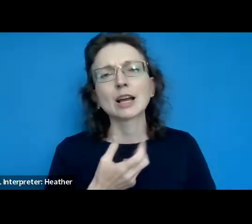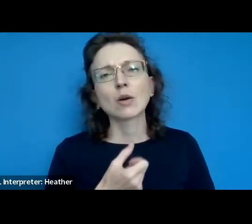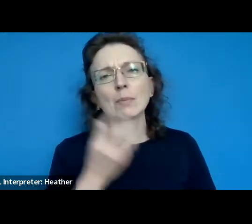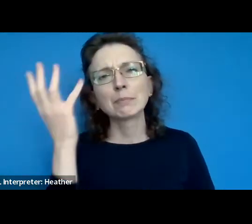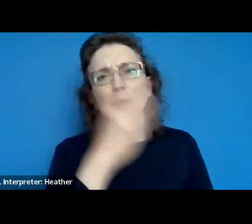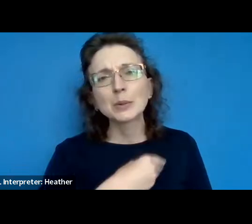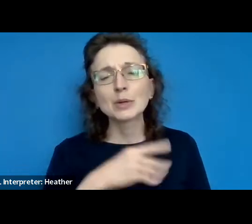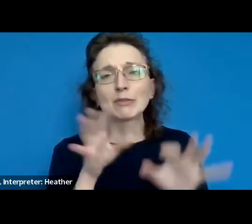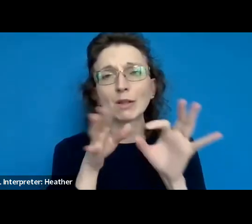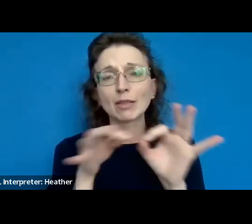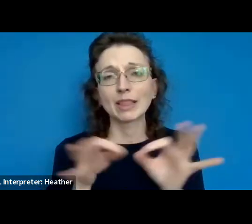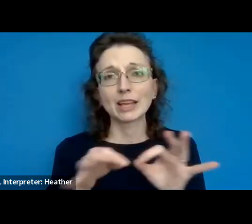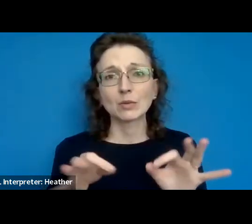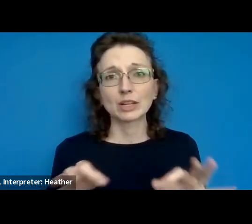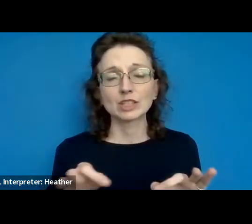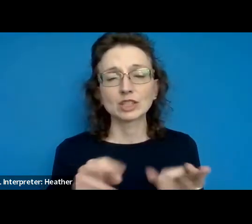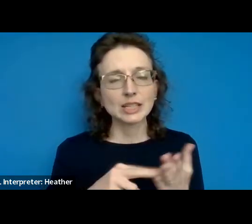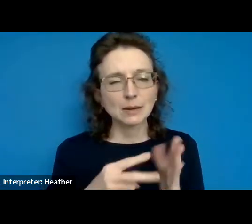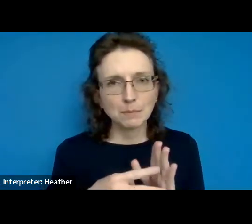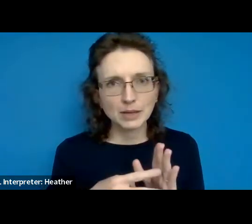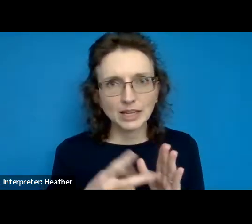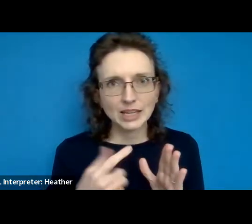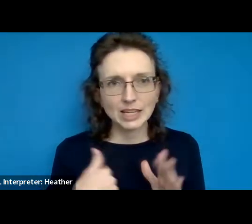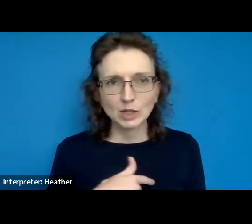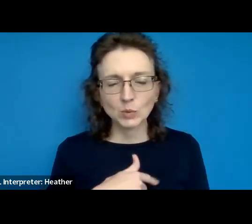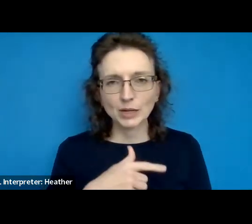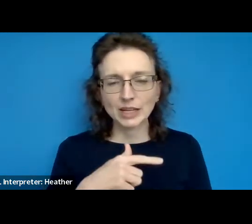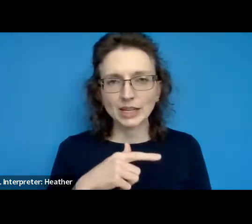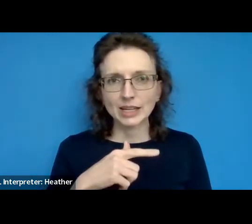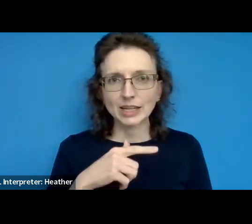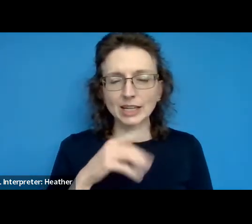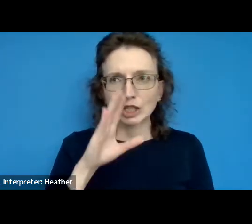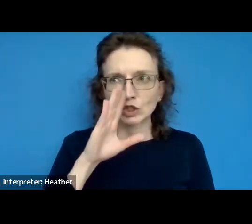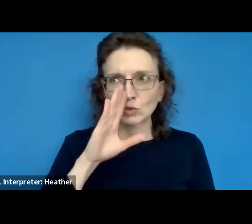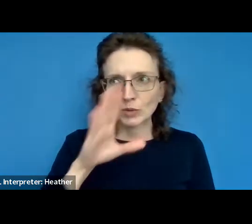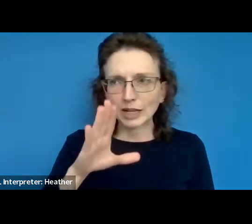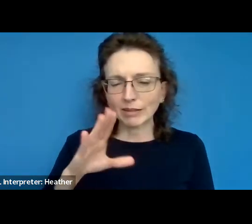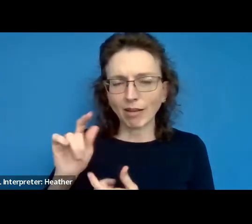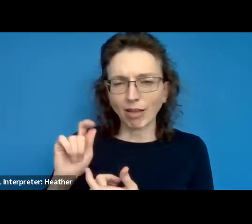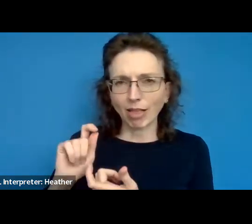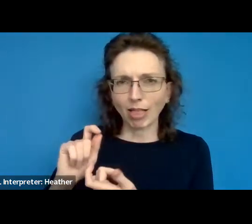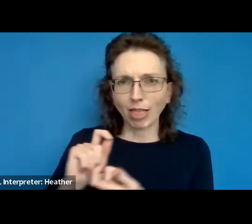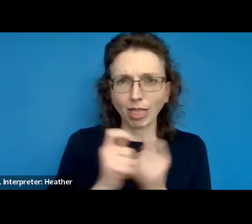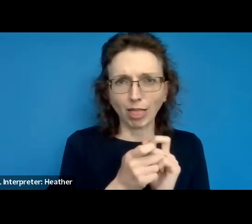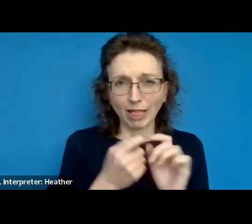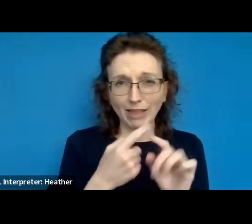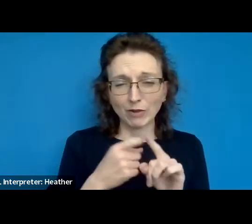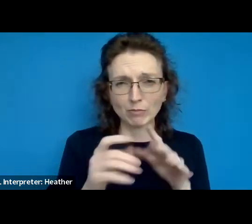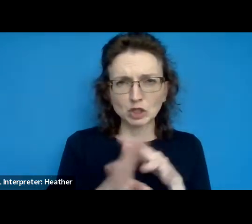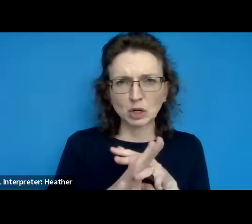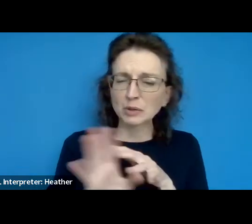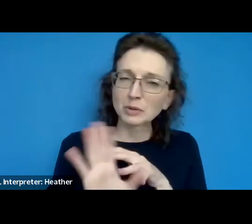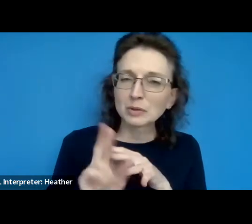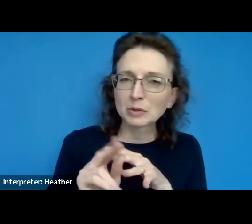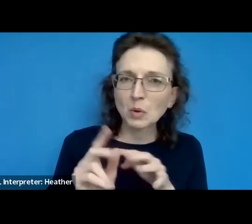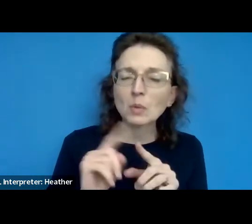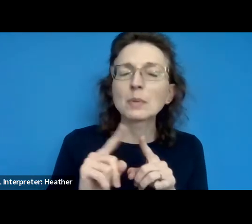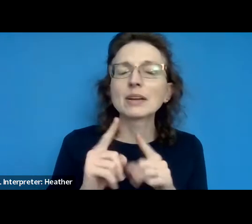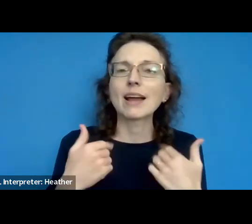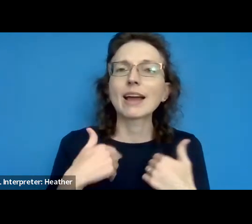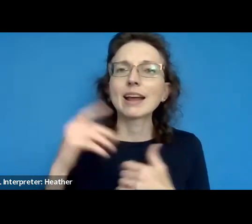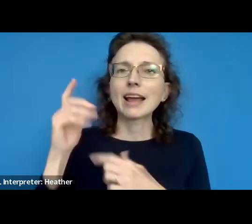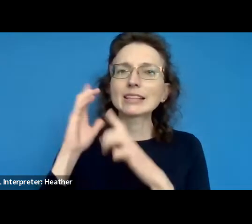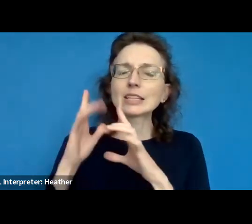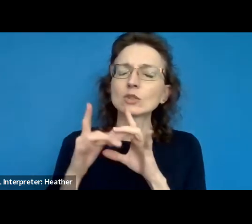language. It doesn't mean that we're directly related and descend from shark, but it means that we had ancestors who were so close to